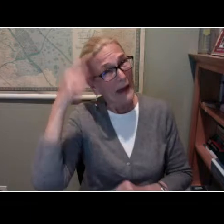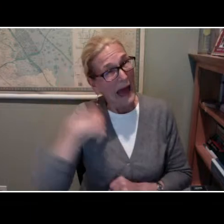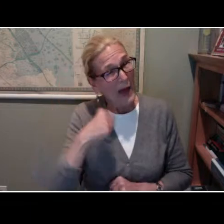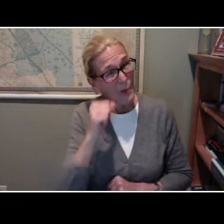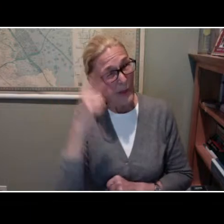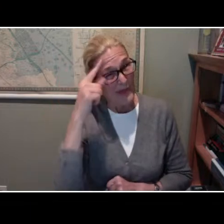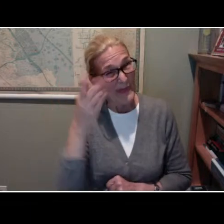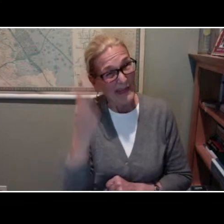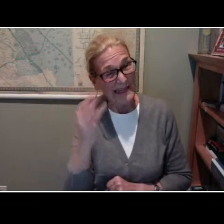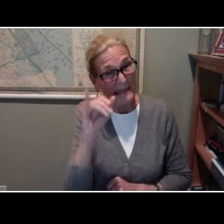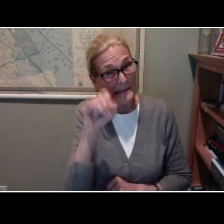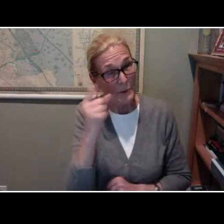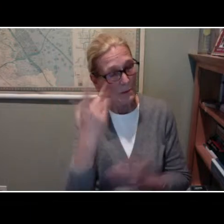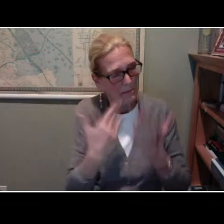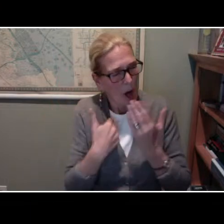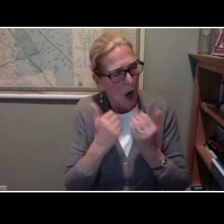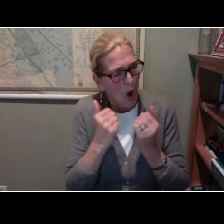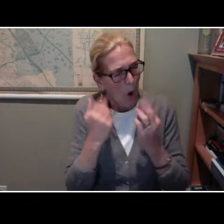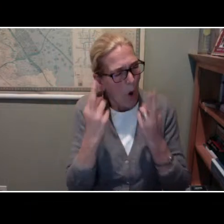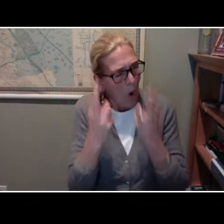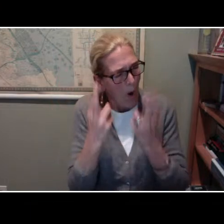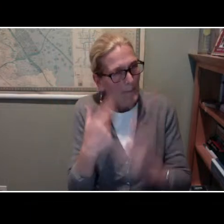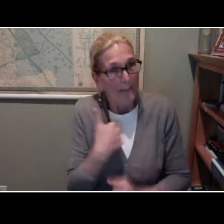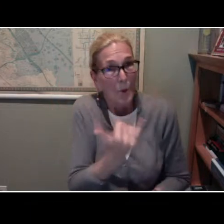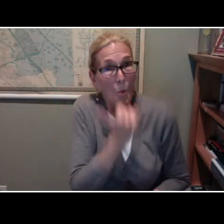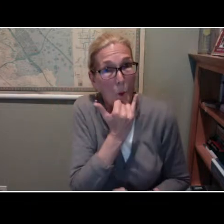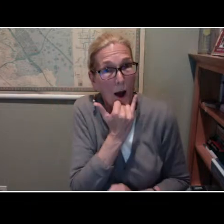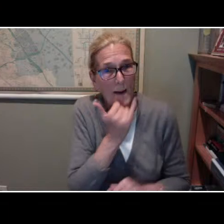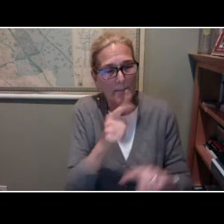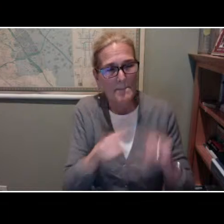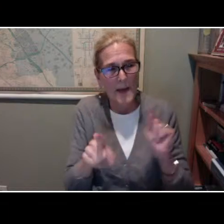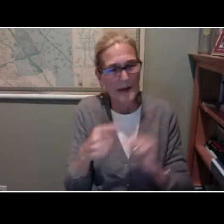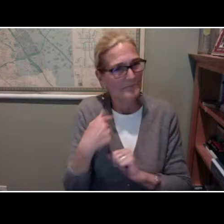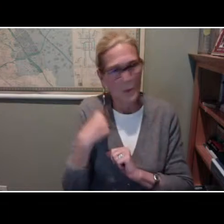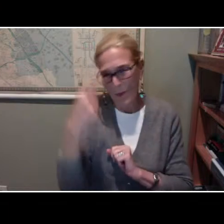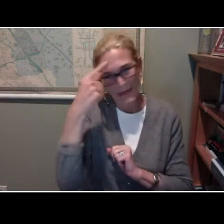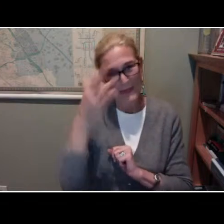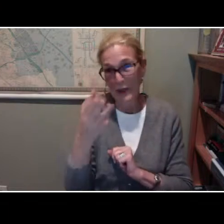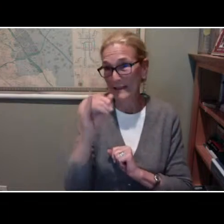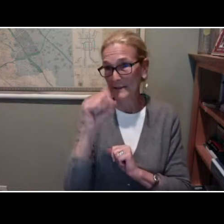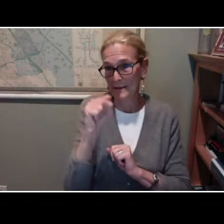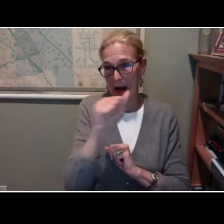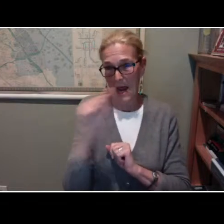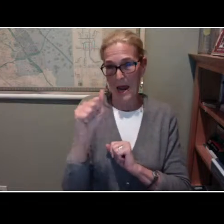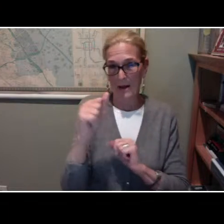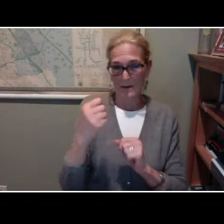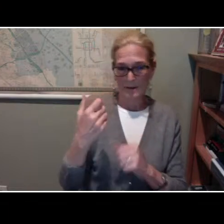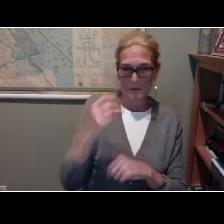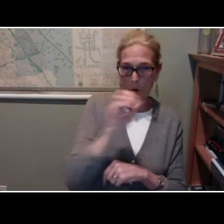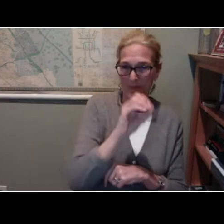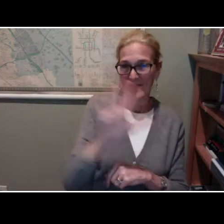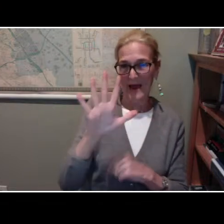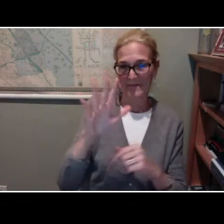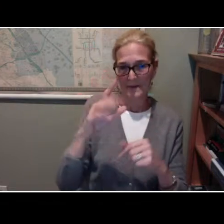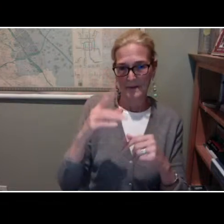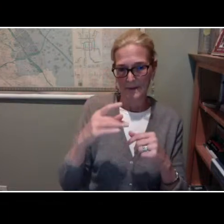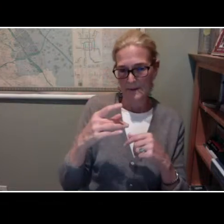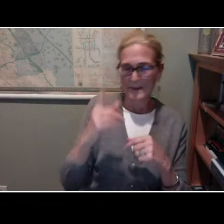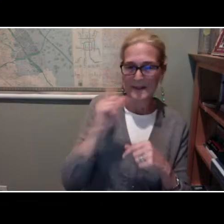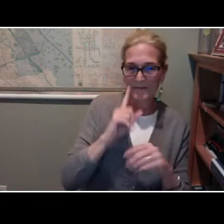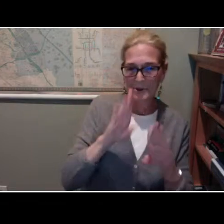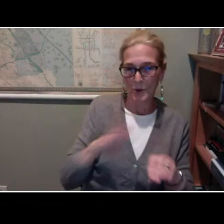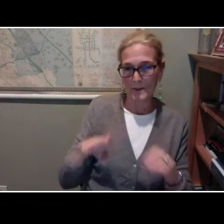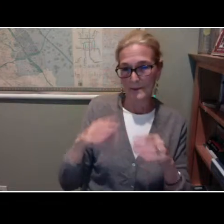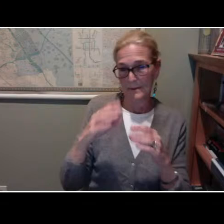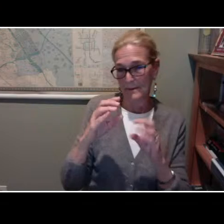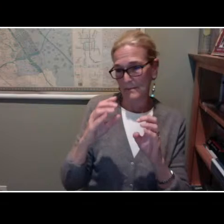But this leaves me scratching my head a little bit. Because, let me be honest, I hope I'm wrong, but I don't